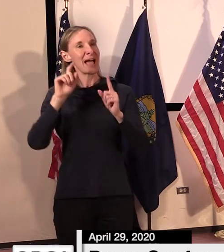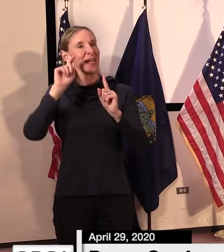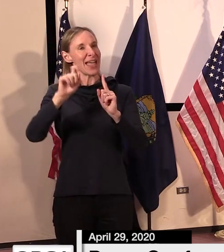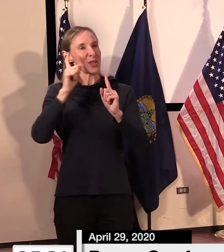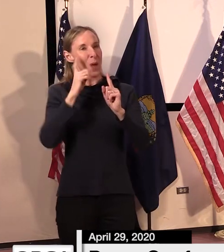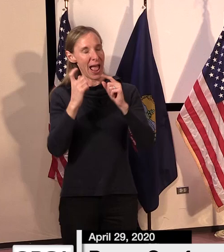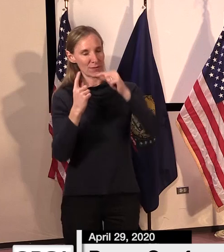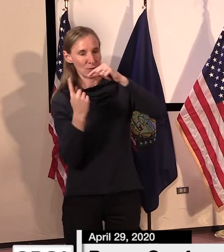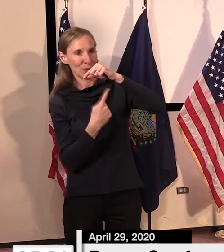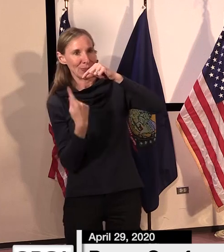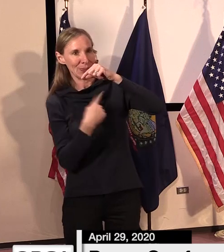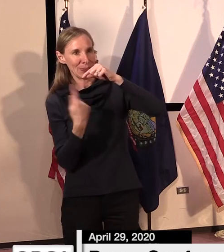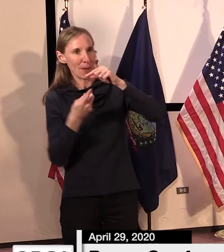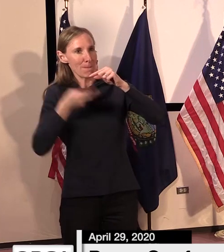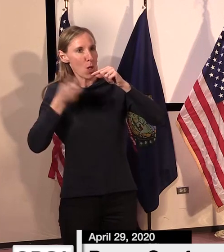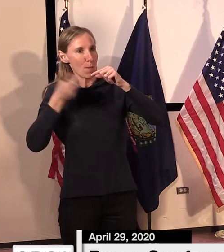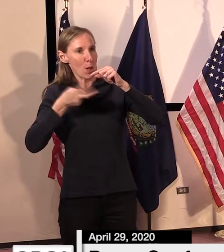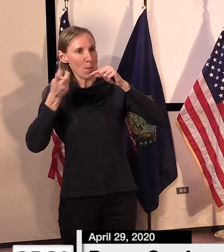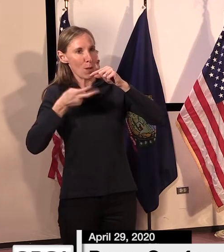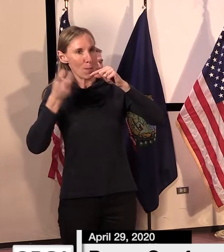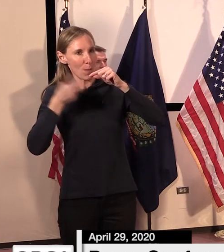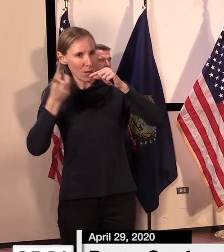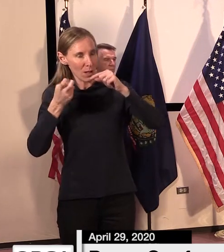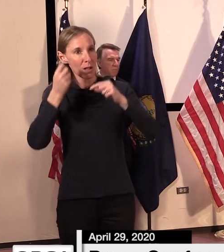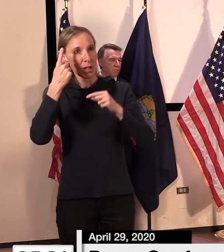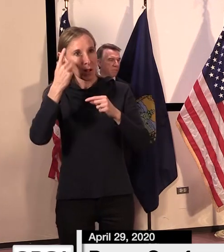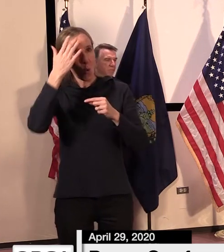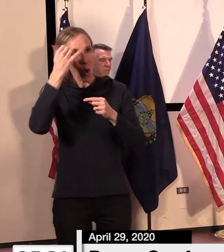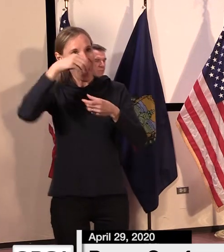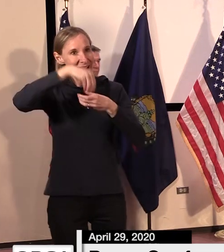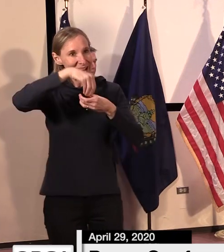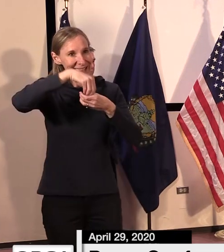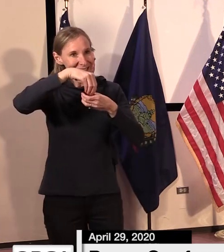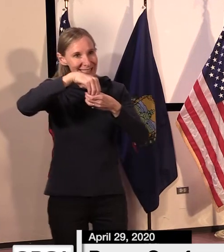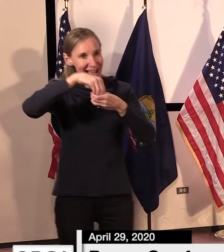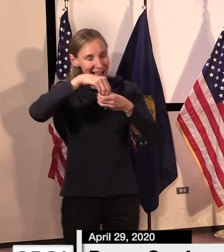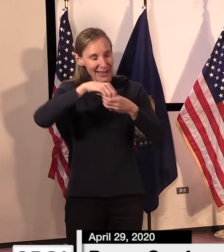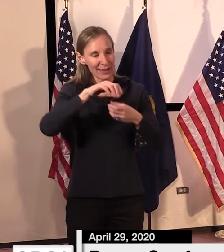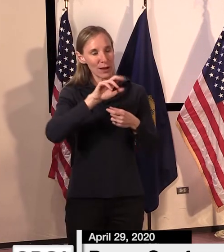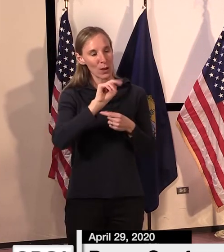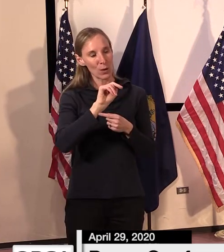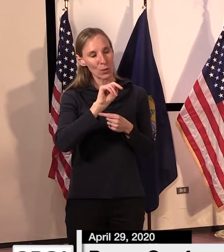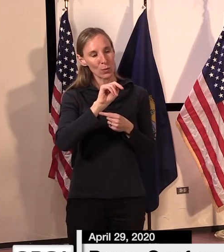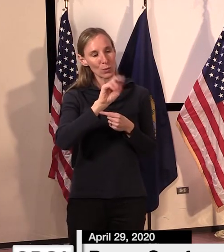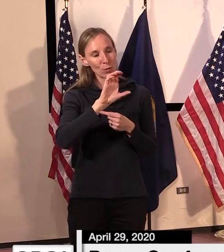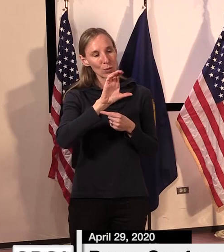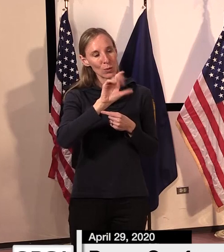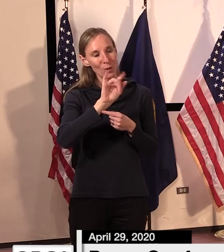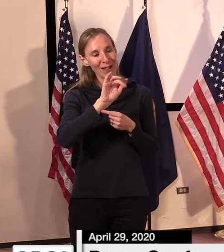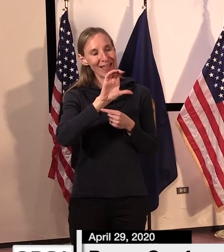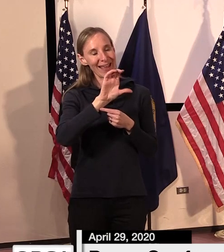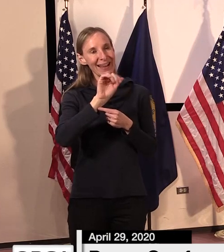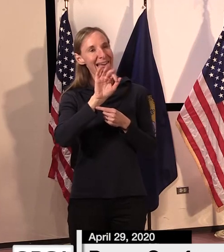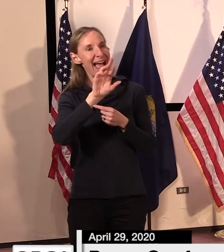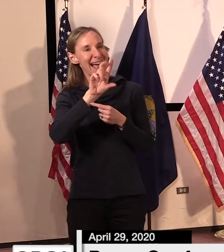nucleic acid-based assay, and we want to get the RNA type of nucleic acid